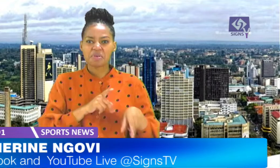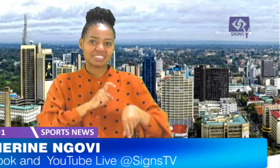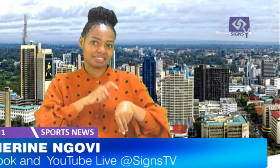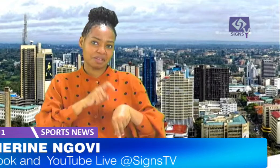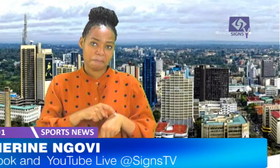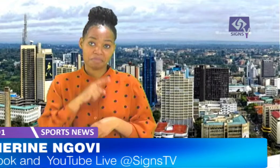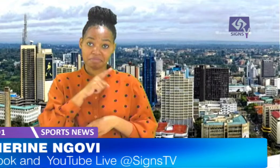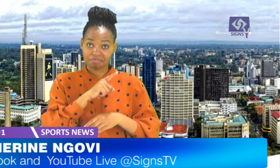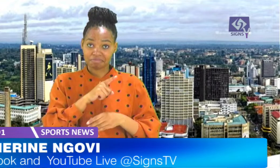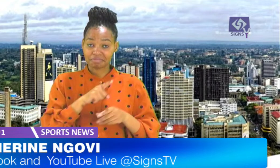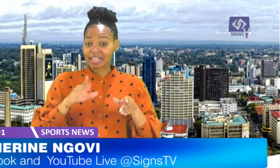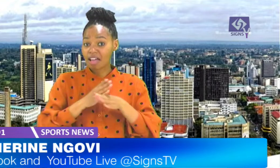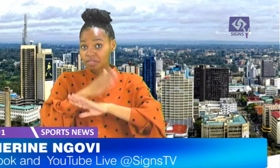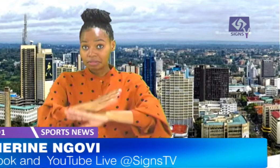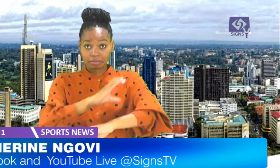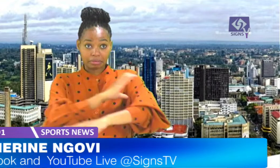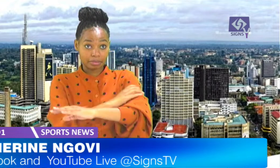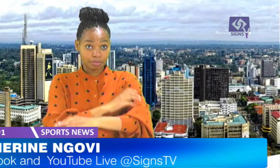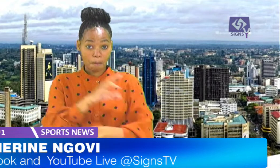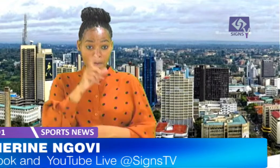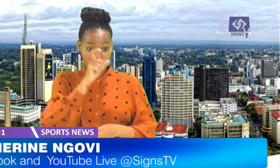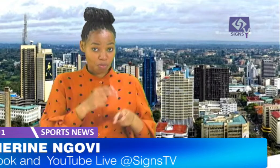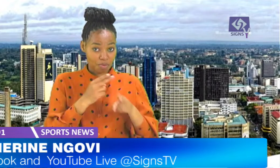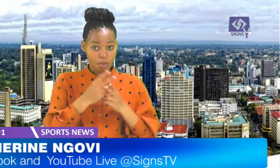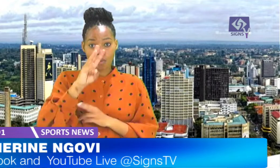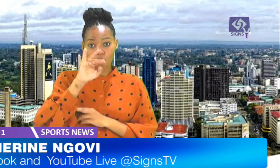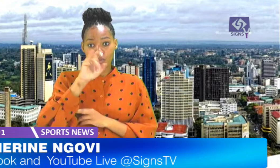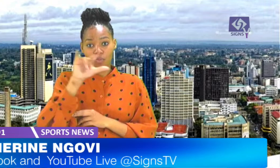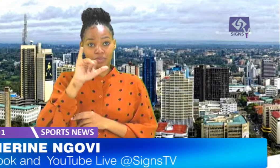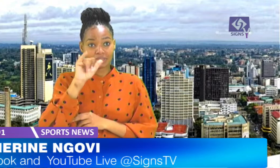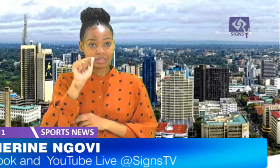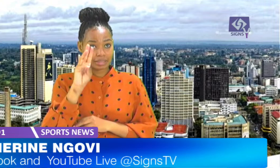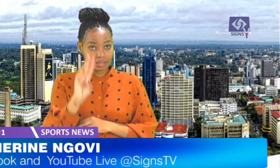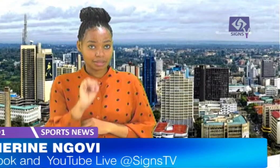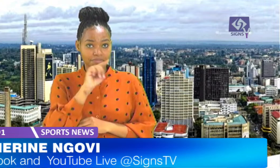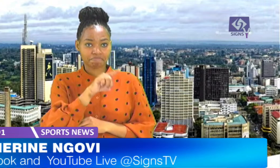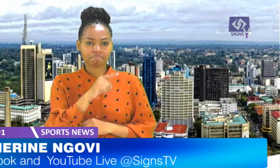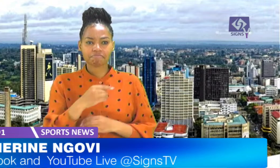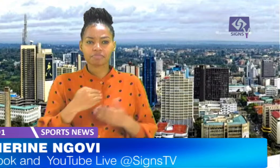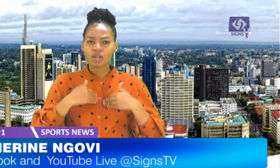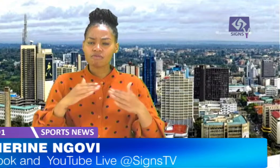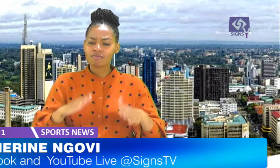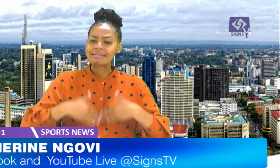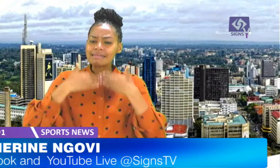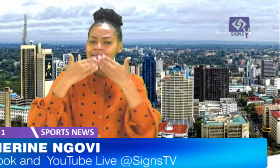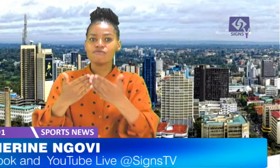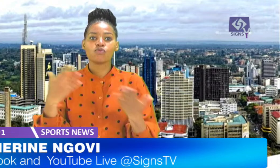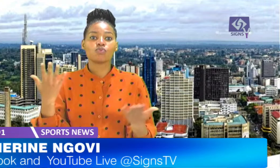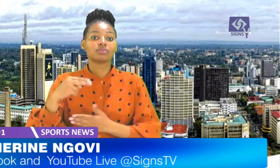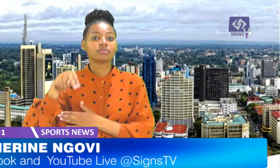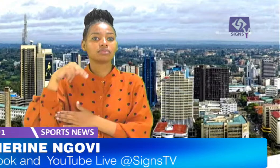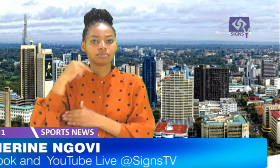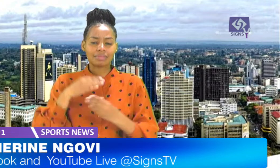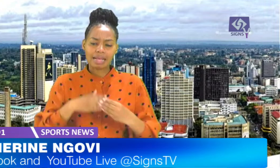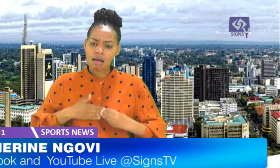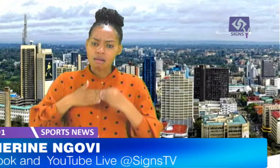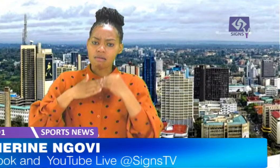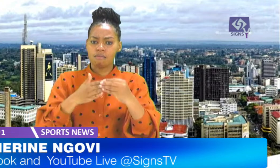Africa. The game in Boake finished on a 1-1 in a normal